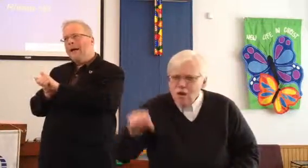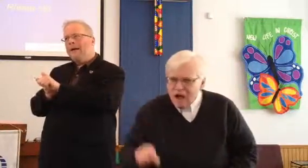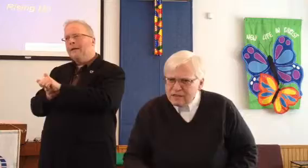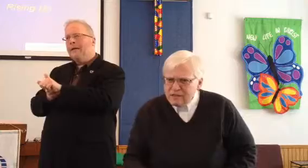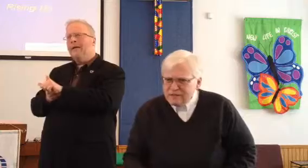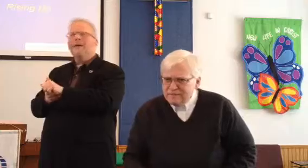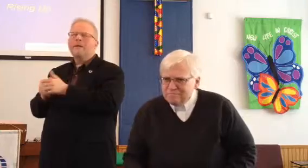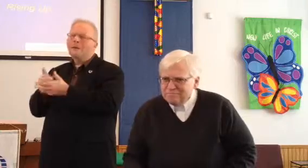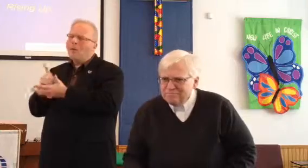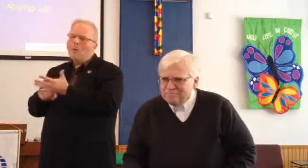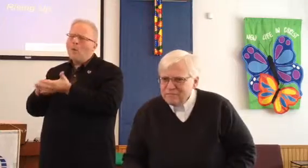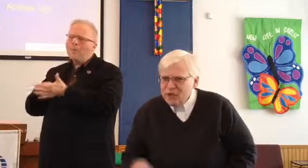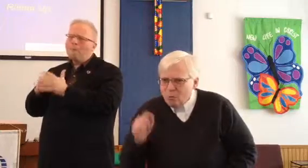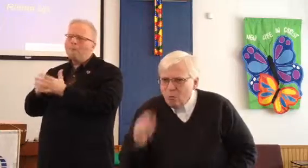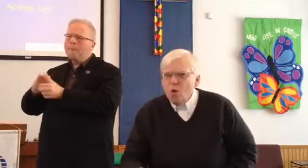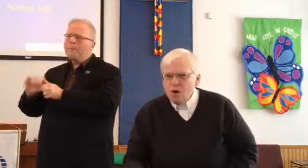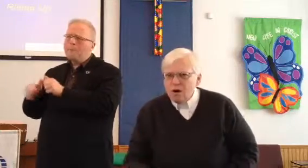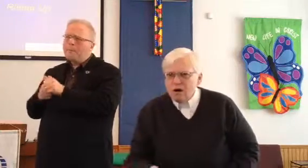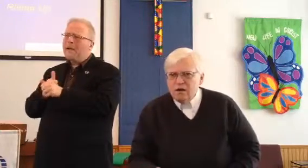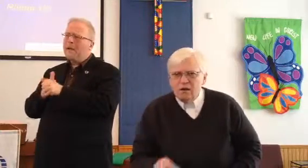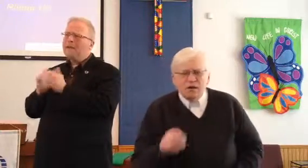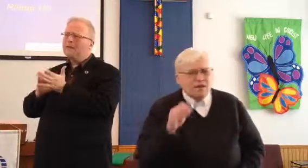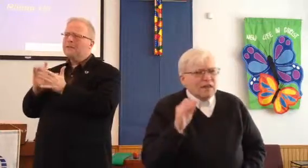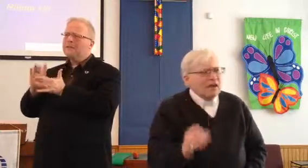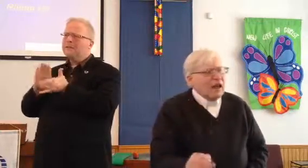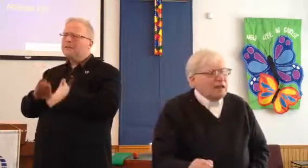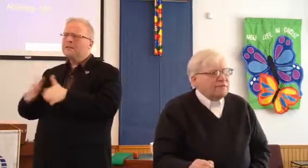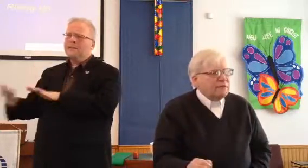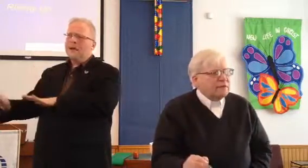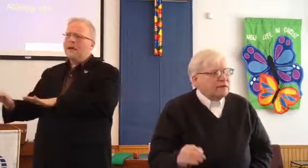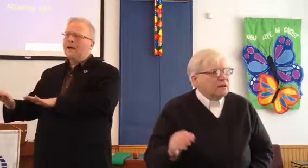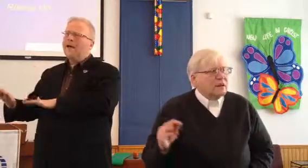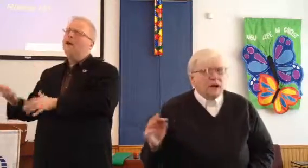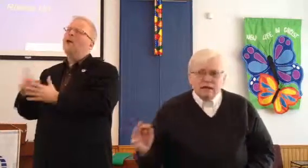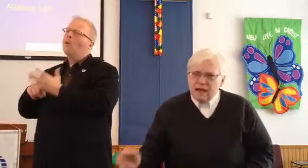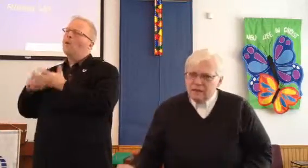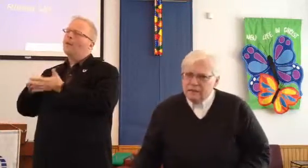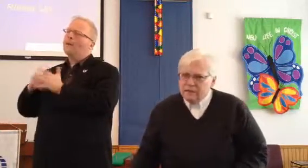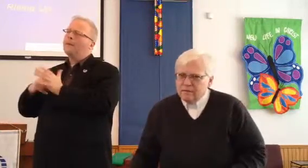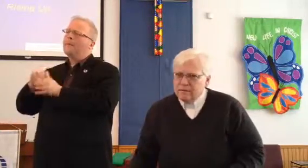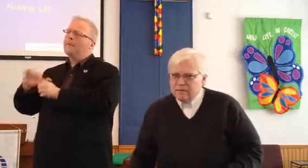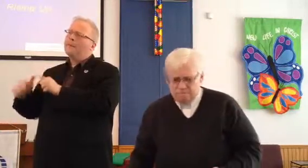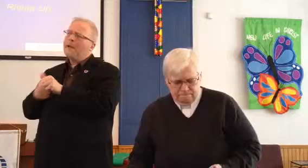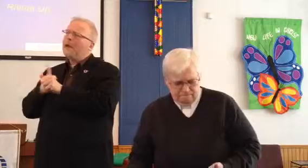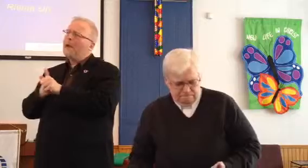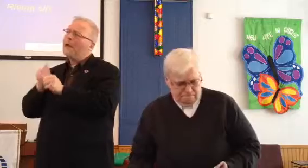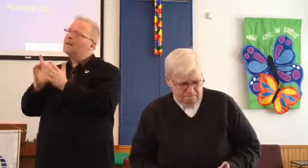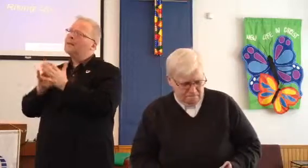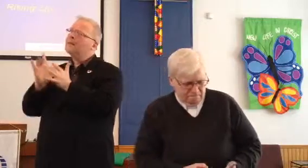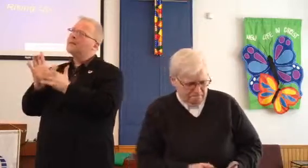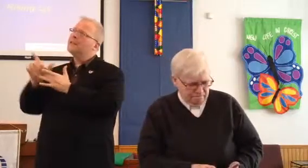and to us, more than life and death.